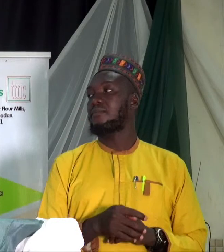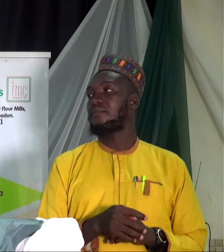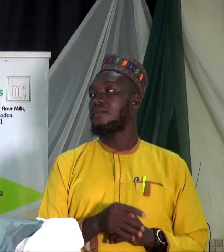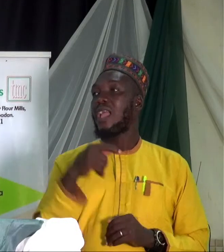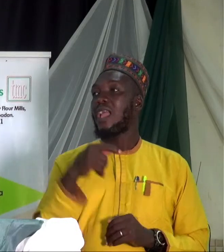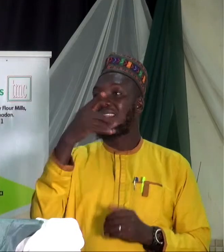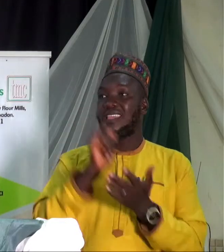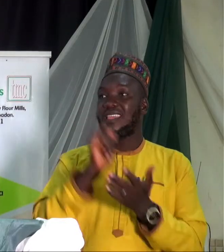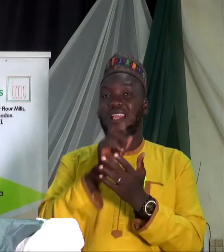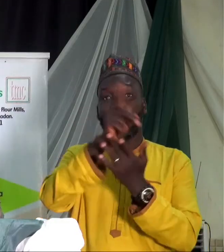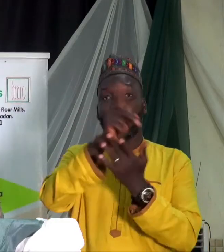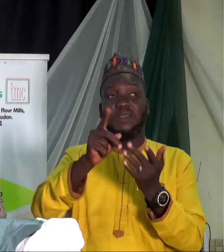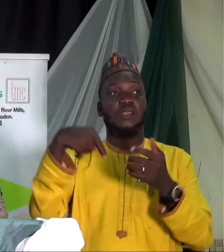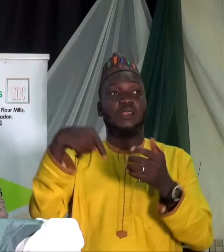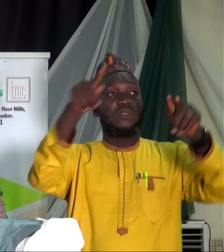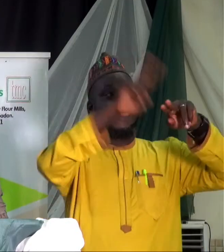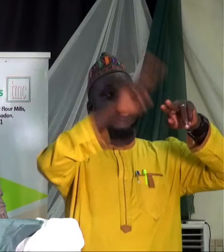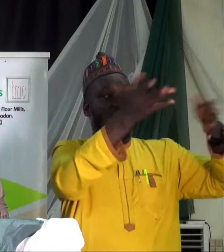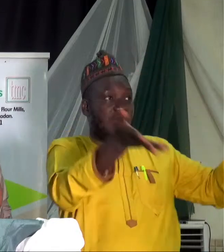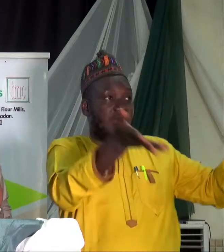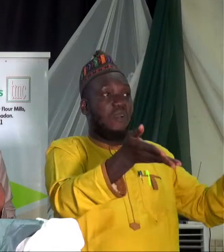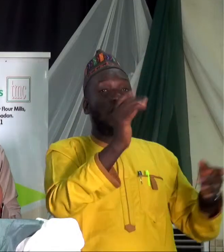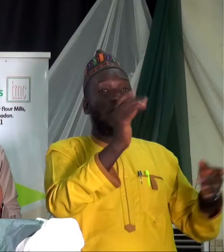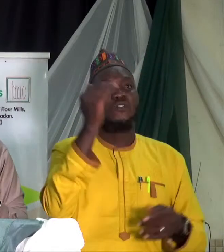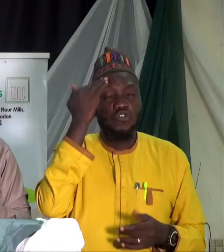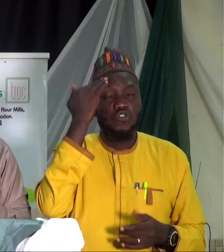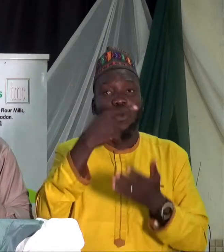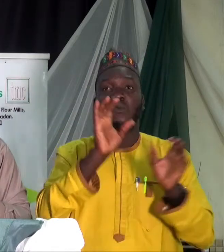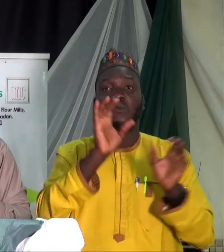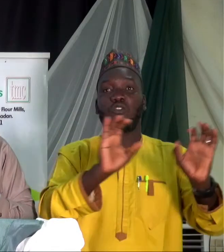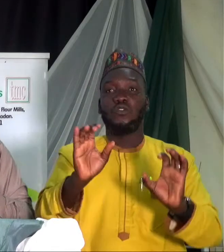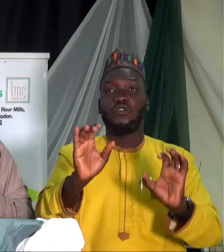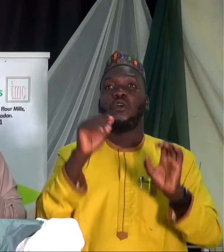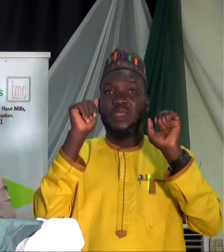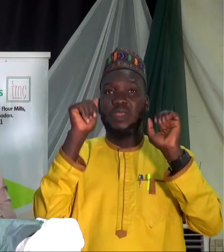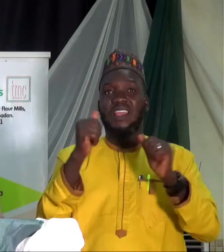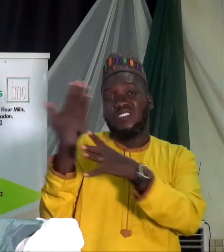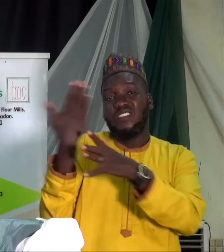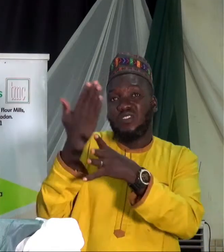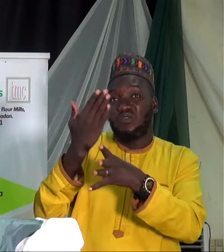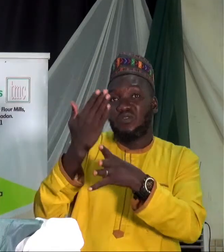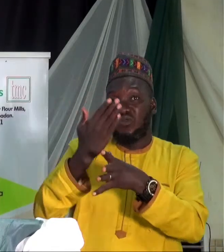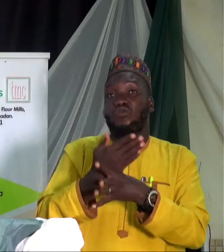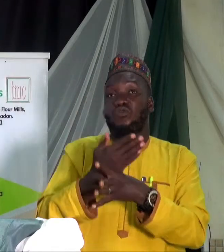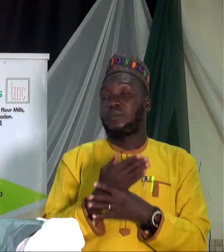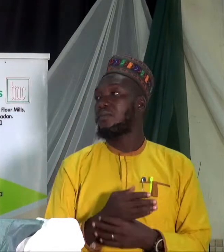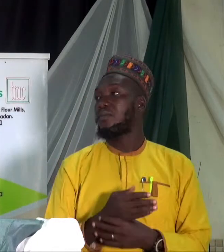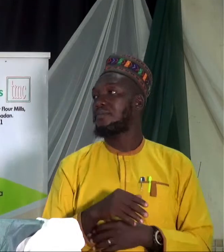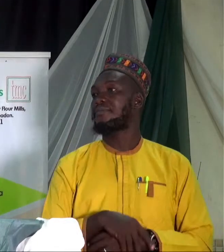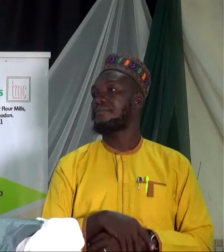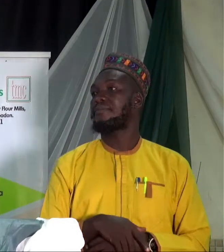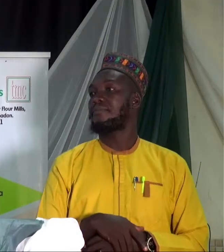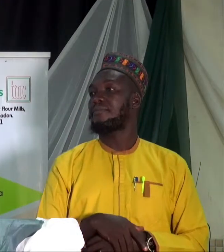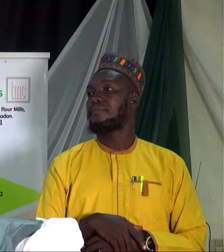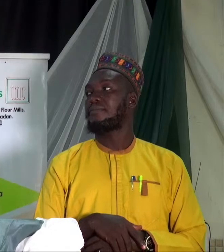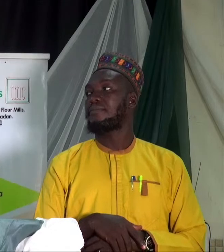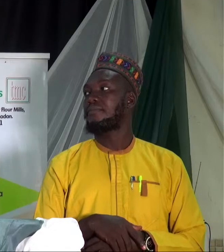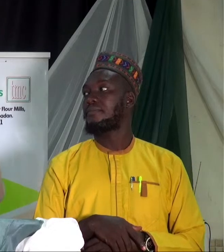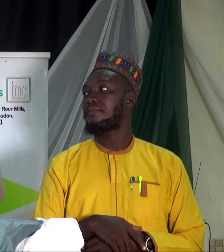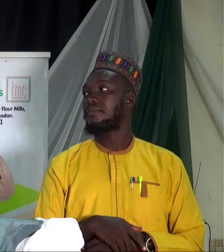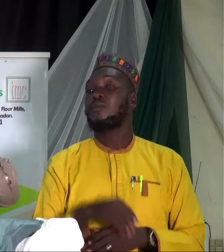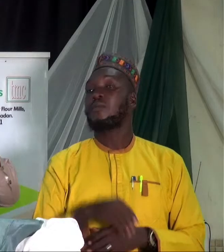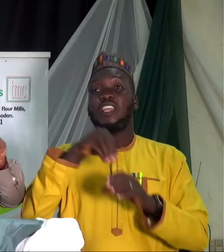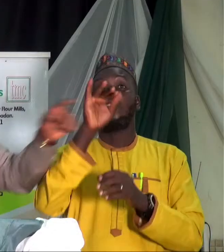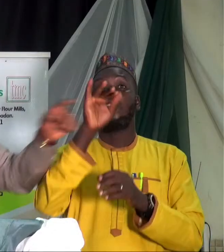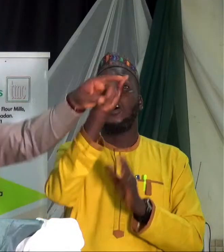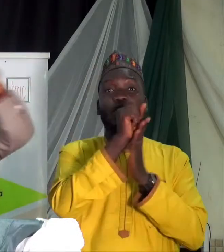awa ta joyi. Ta ba mo n ta nse a le install governor. Abi be ko ni. Lo your state lo